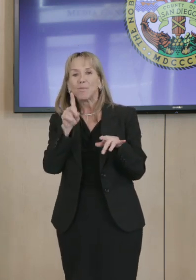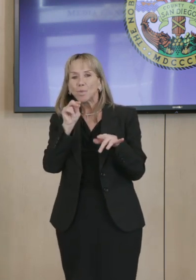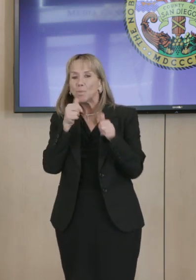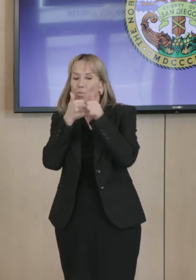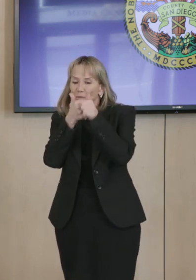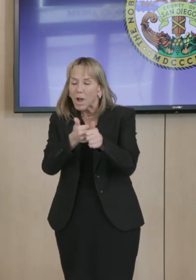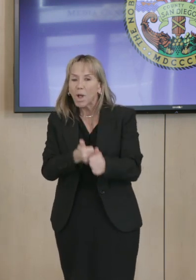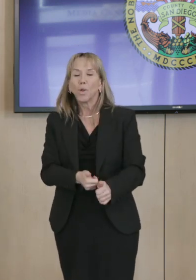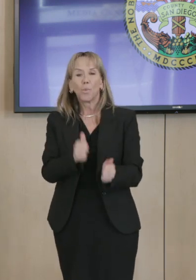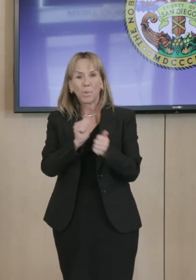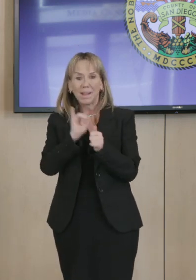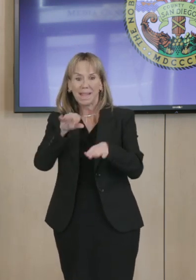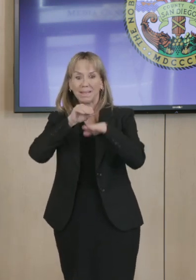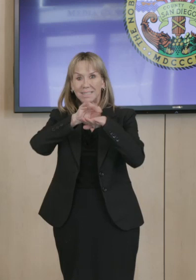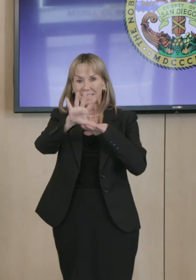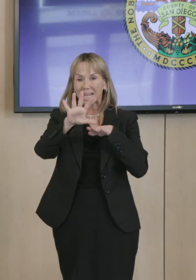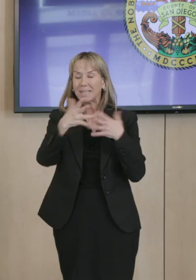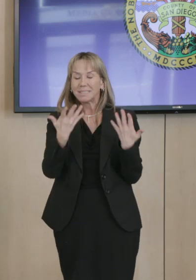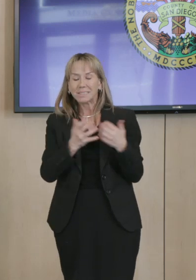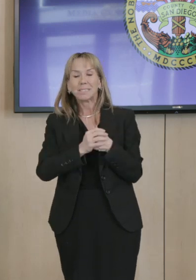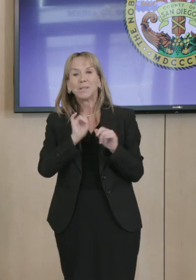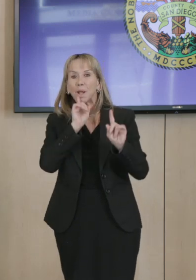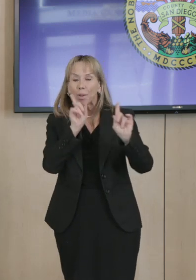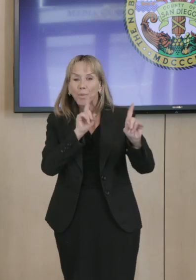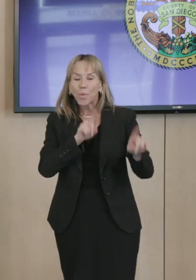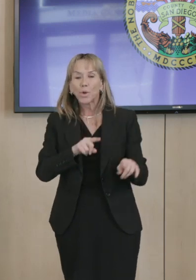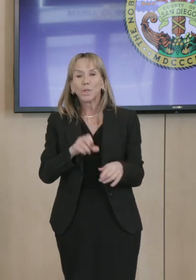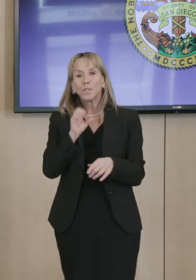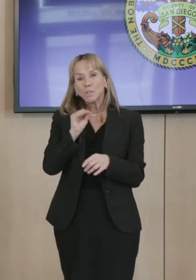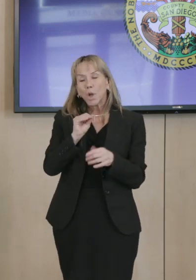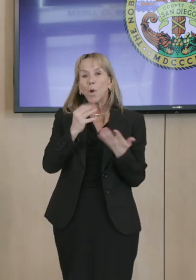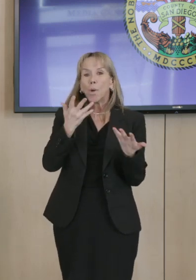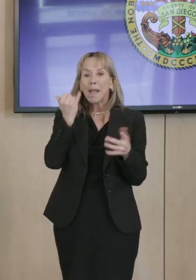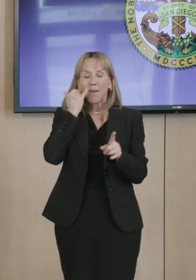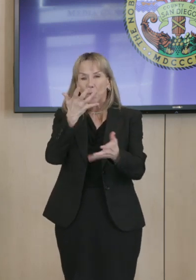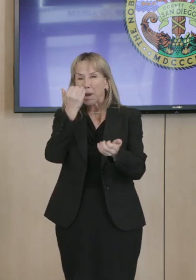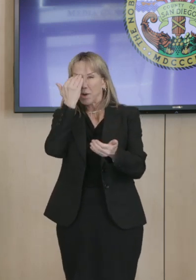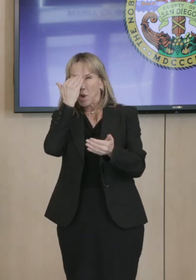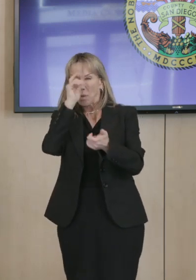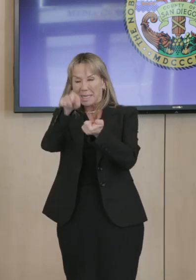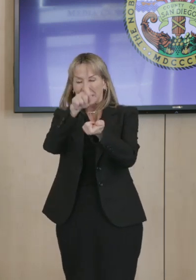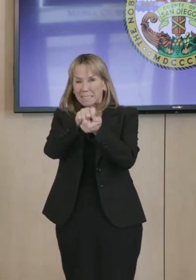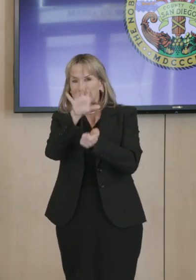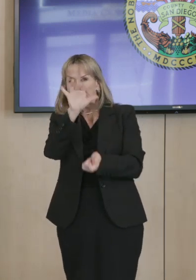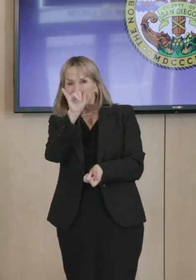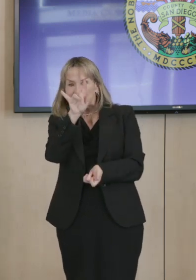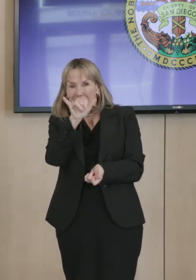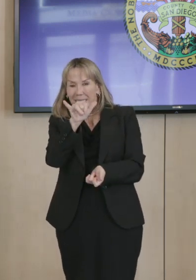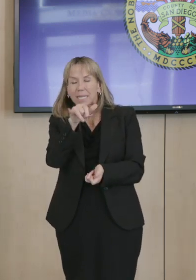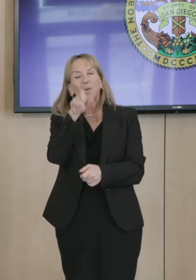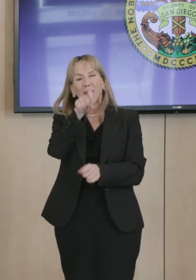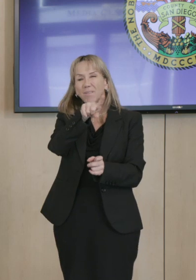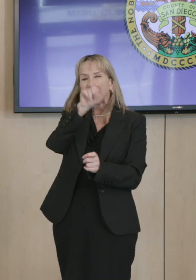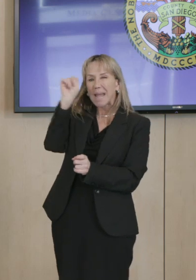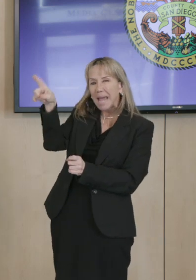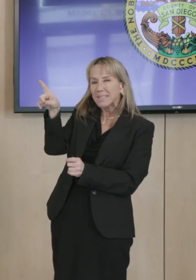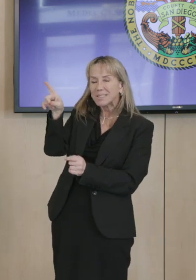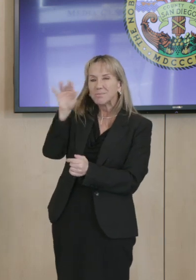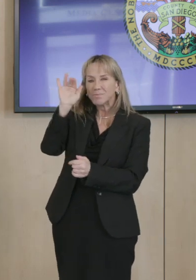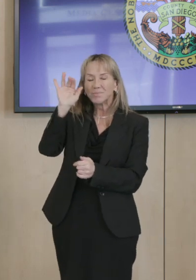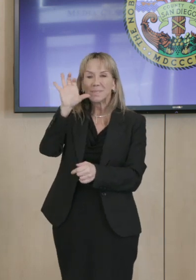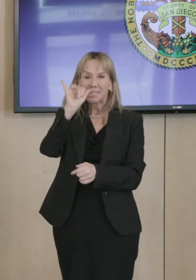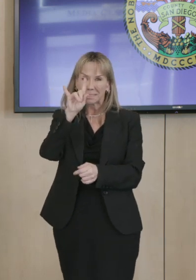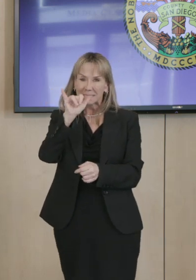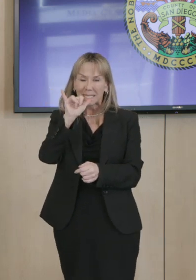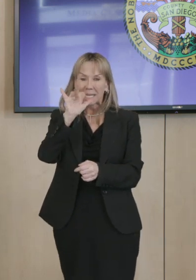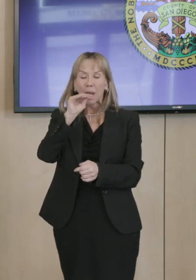for the specifics of one individual city, we would have to direct you to that city for what their individual order means, understanding also that